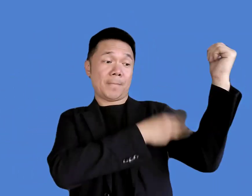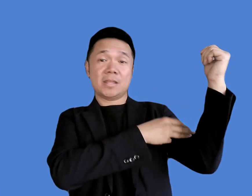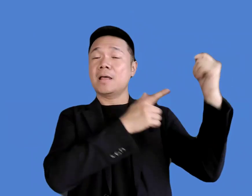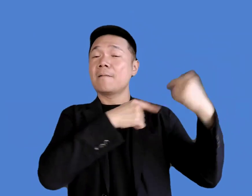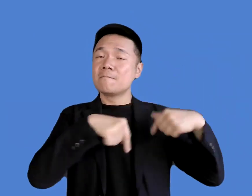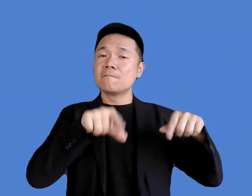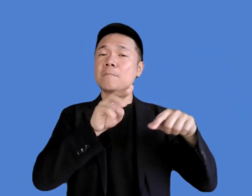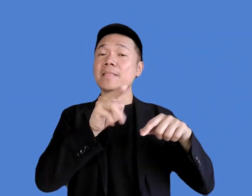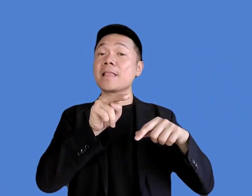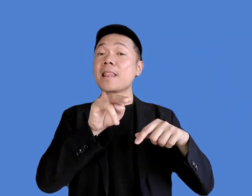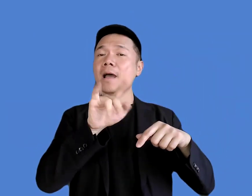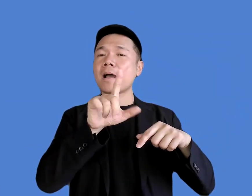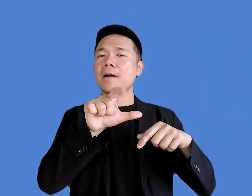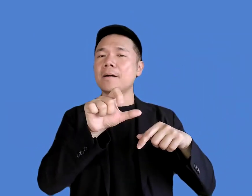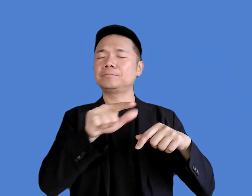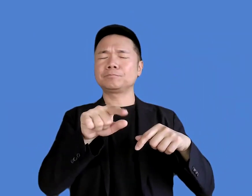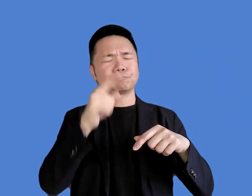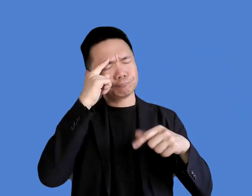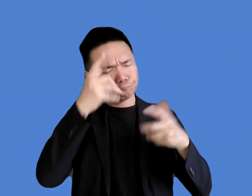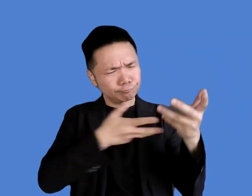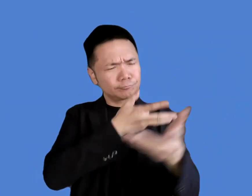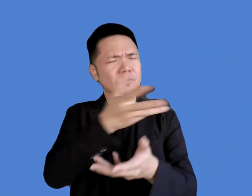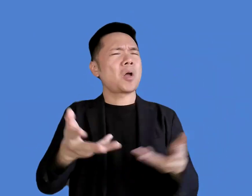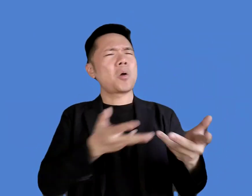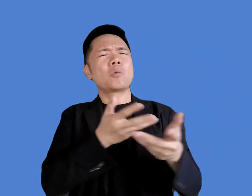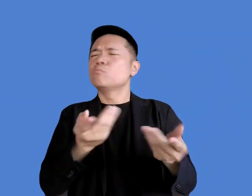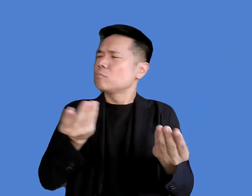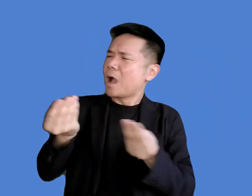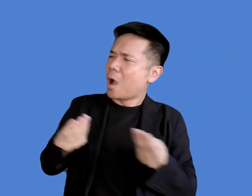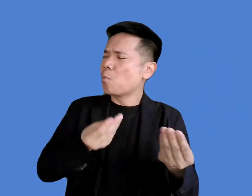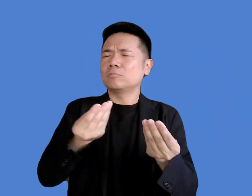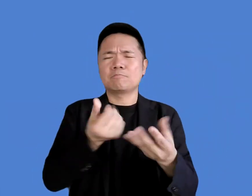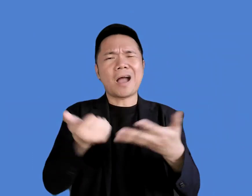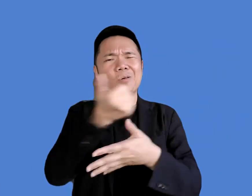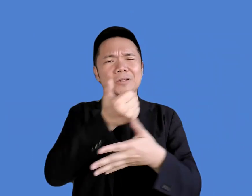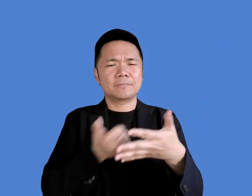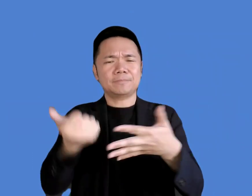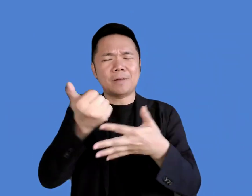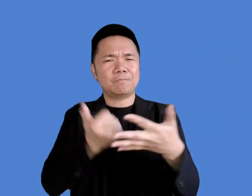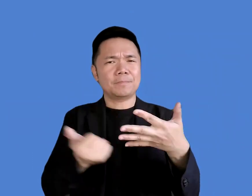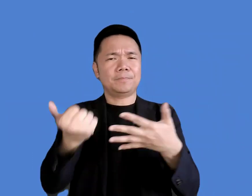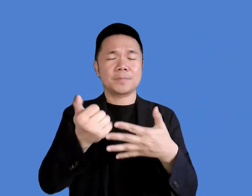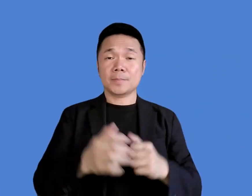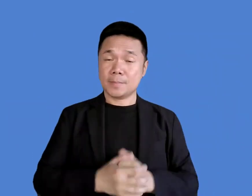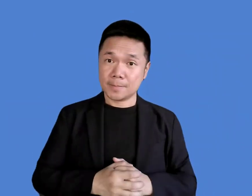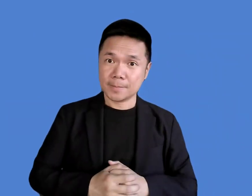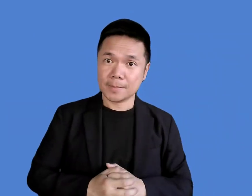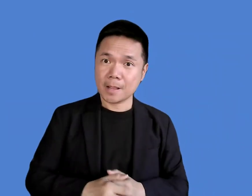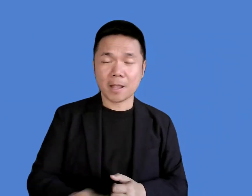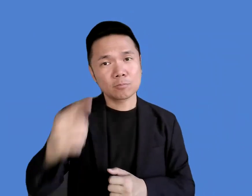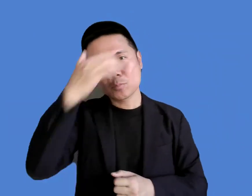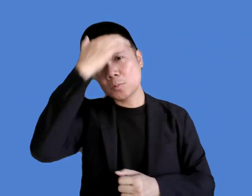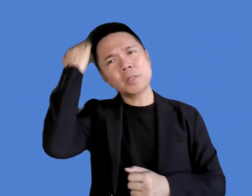now and what are our shared priorities to move ahead. And as there were reflections on the